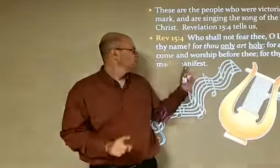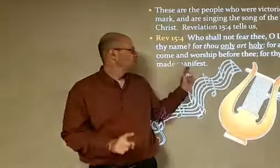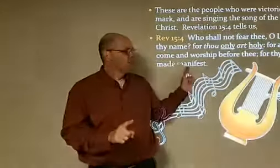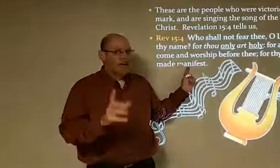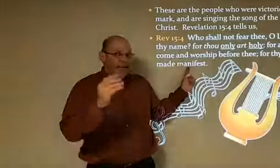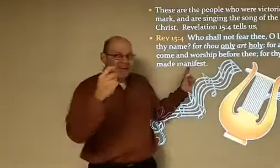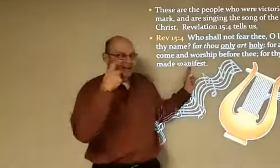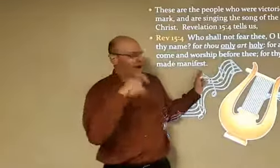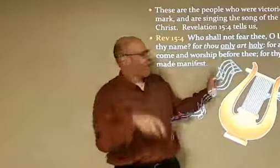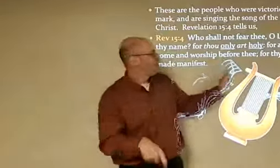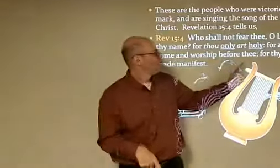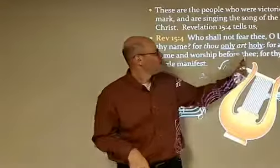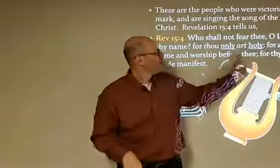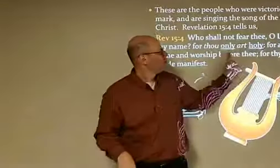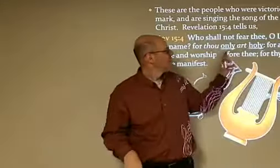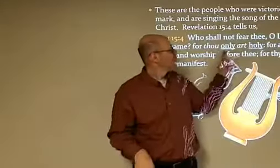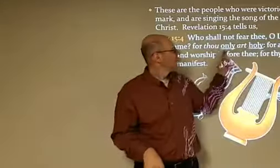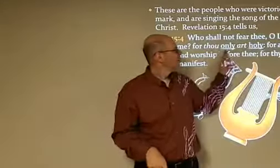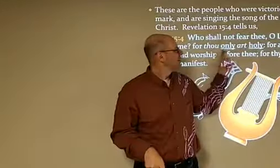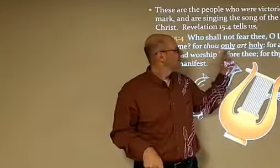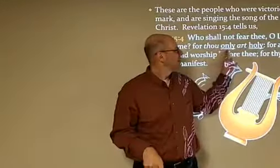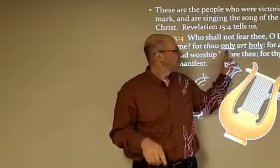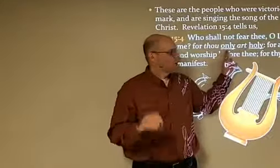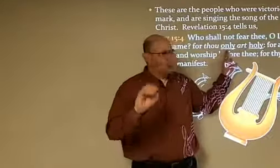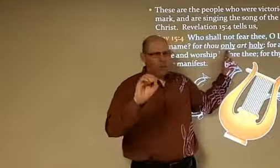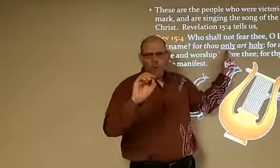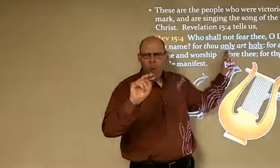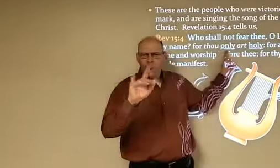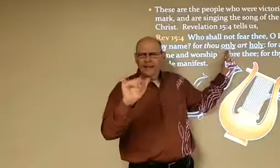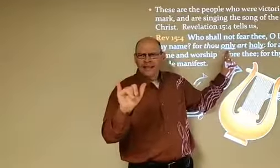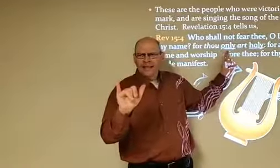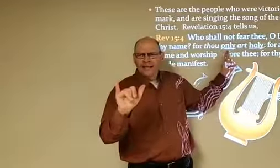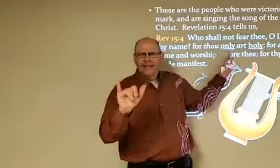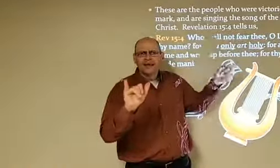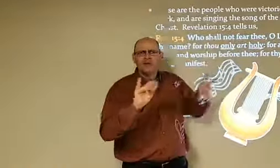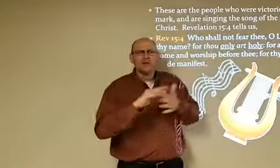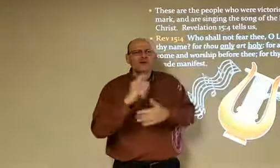Or talking about Christ. He was born. And he was made flesh.